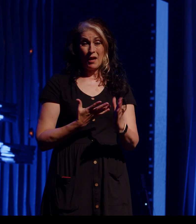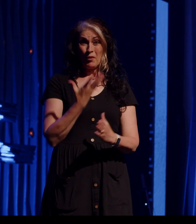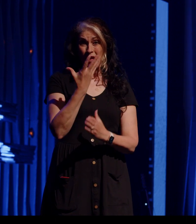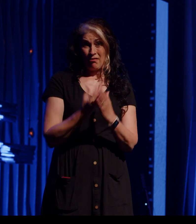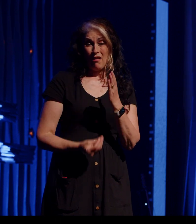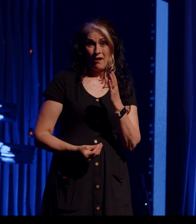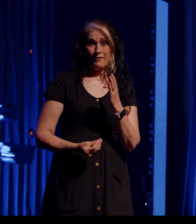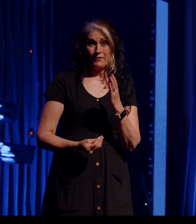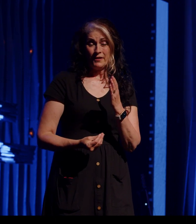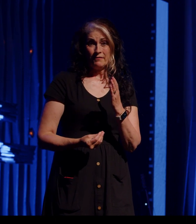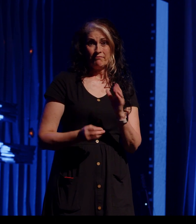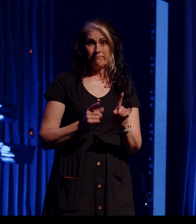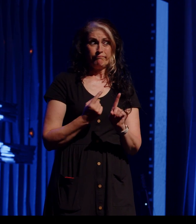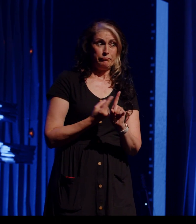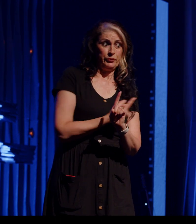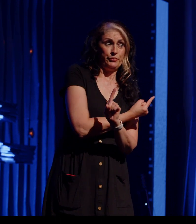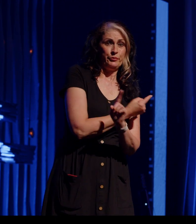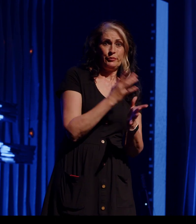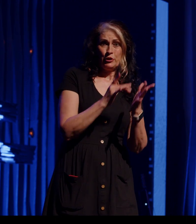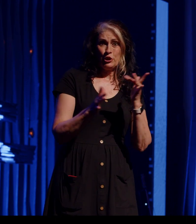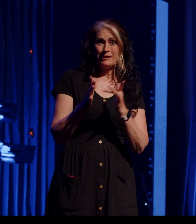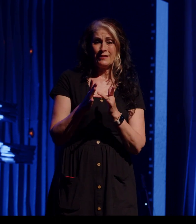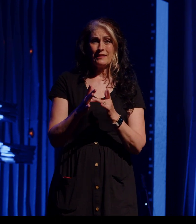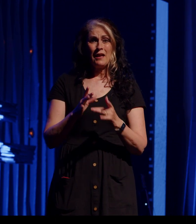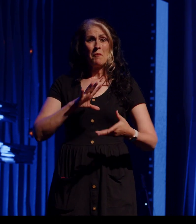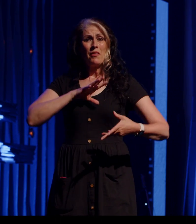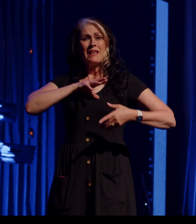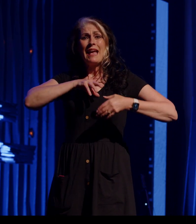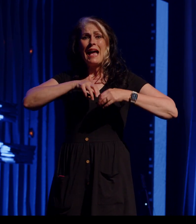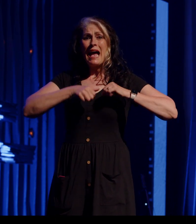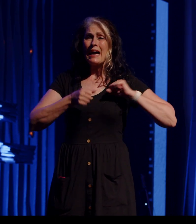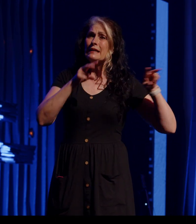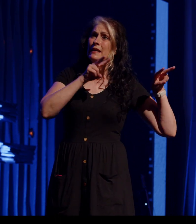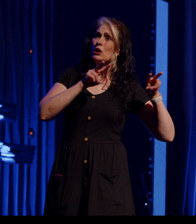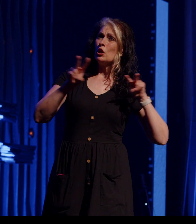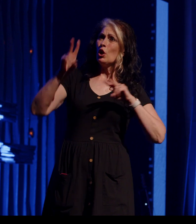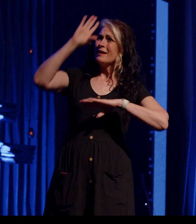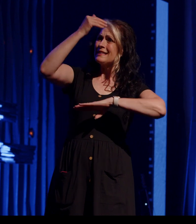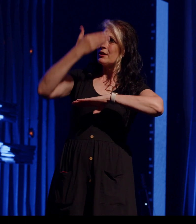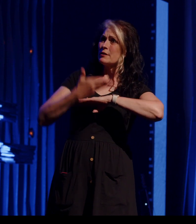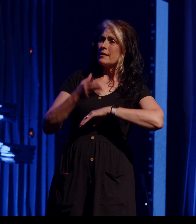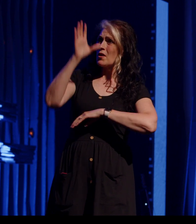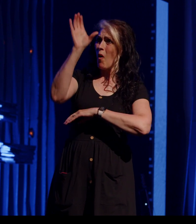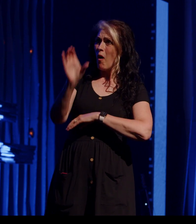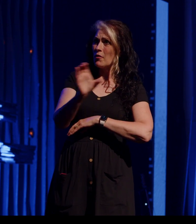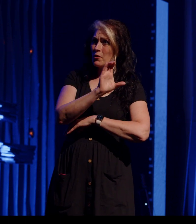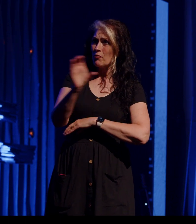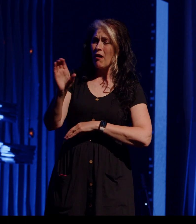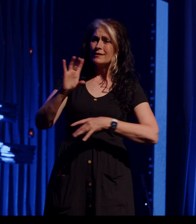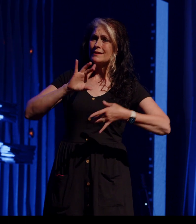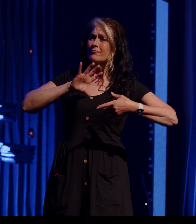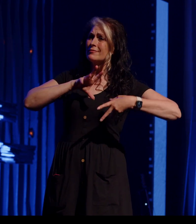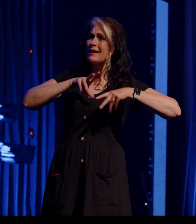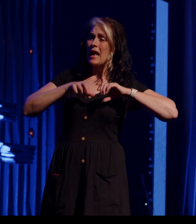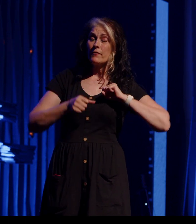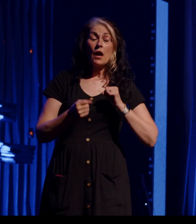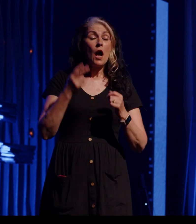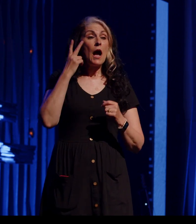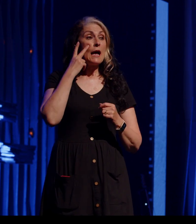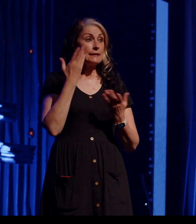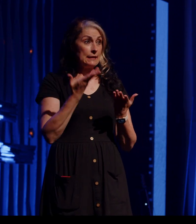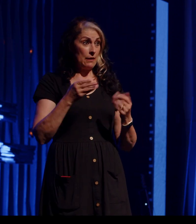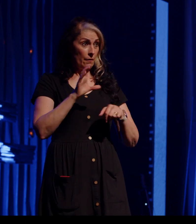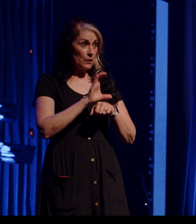Jesus at that time. She went through that agony of seeing her son go through that. I see that in many women of influence